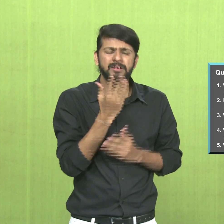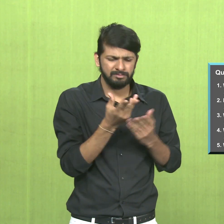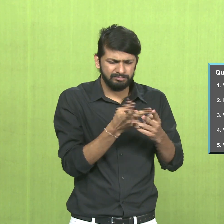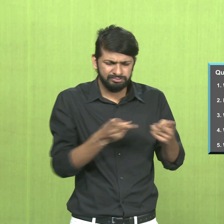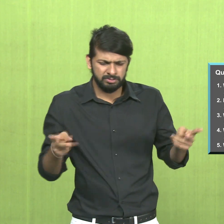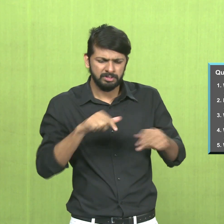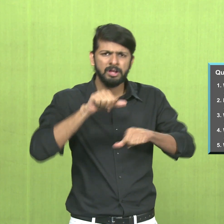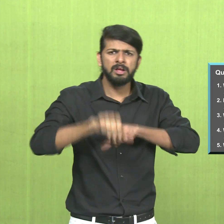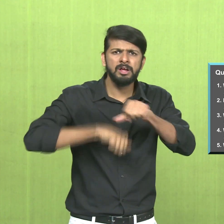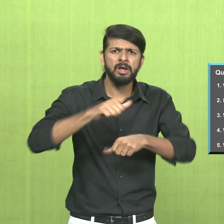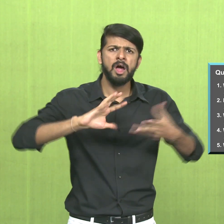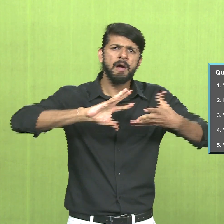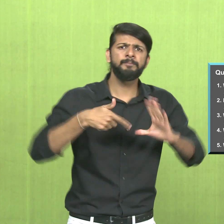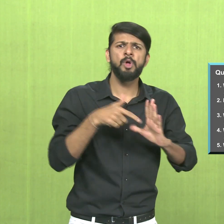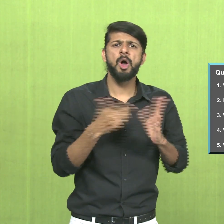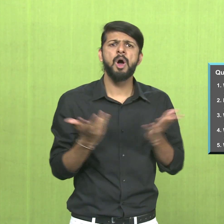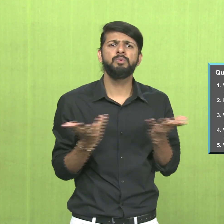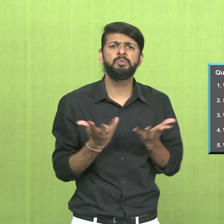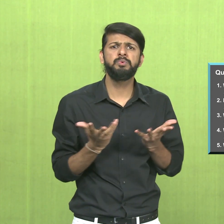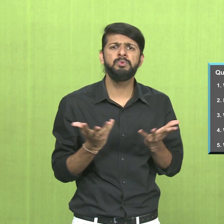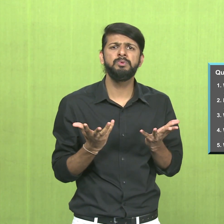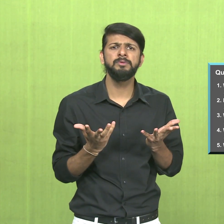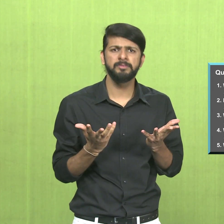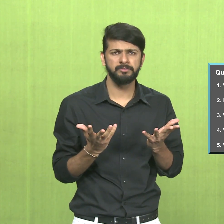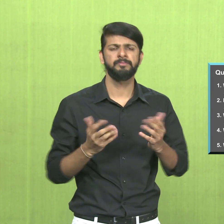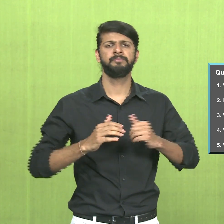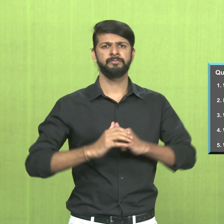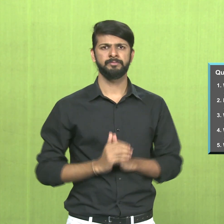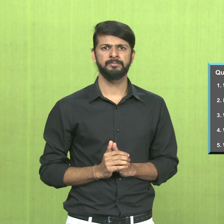how would you prepare dry colors for a puja ka chalk?